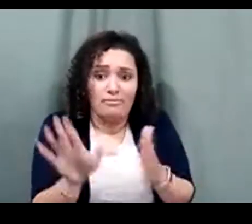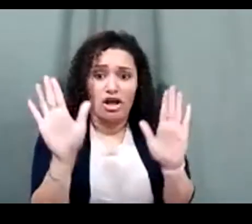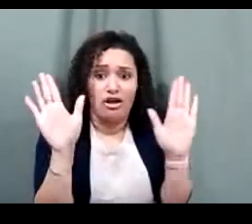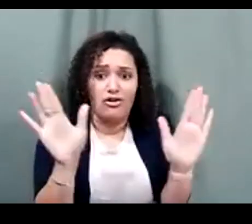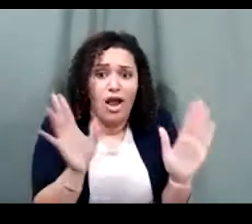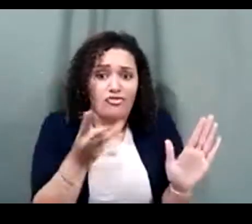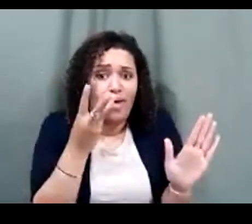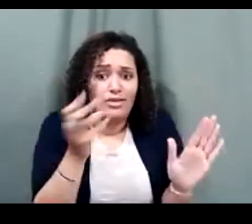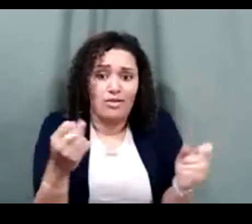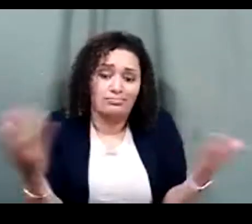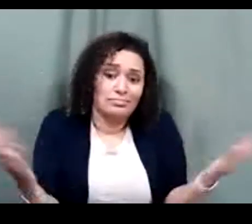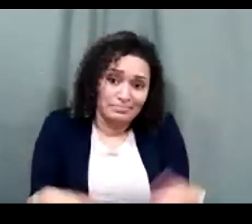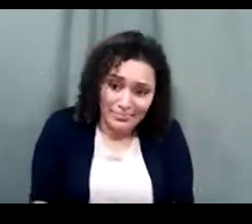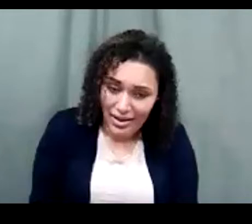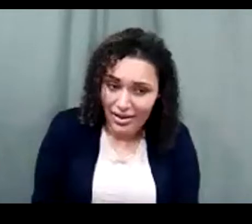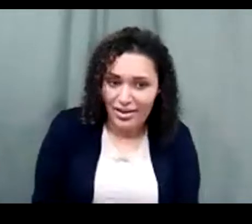was